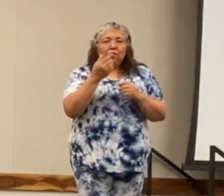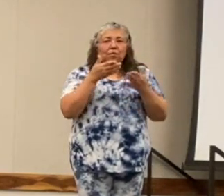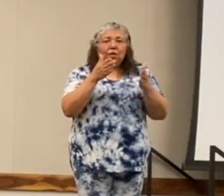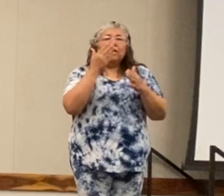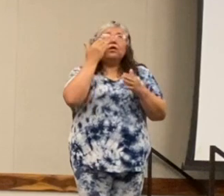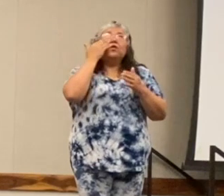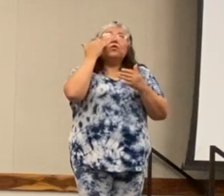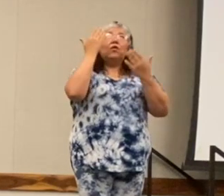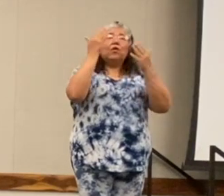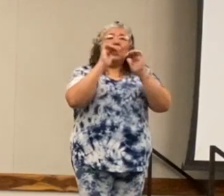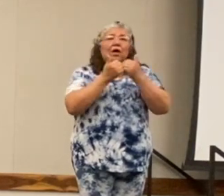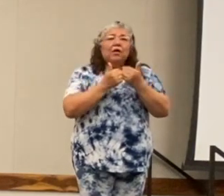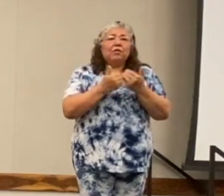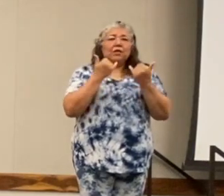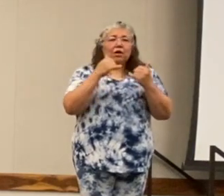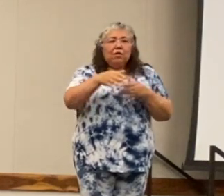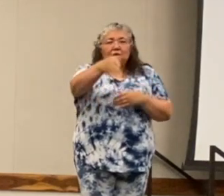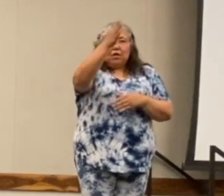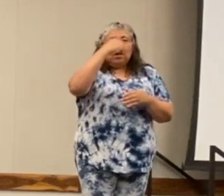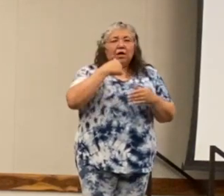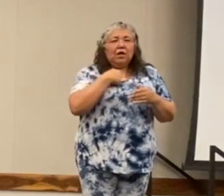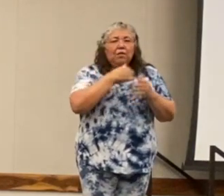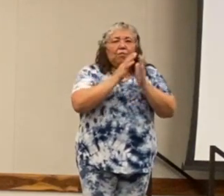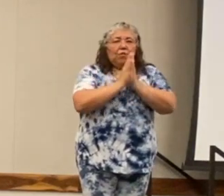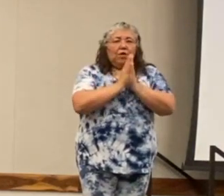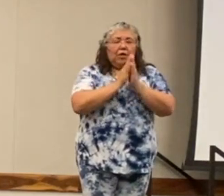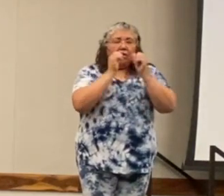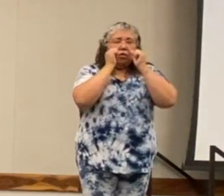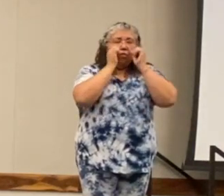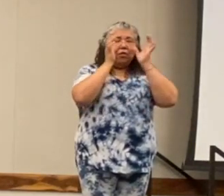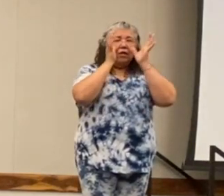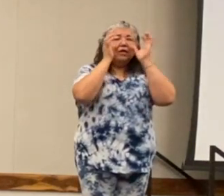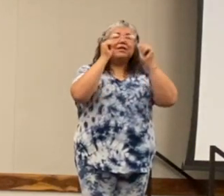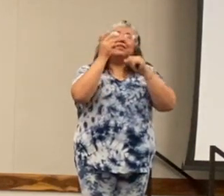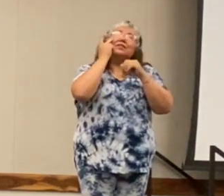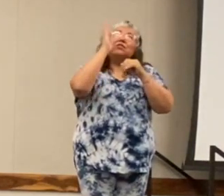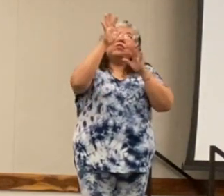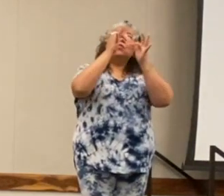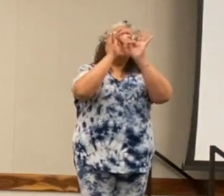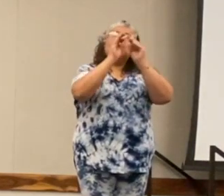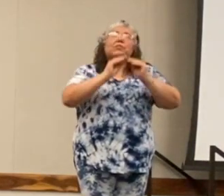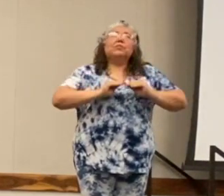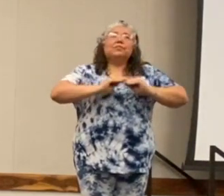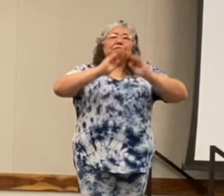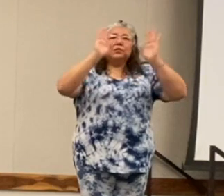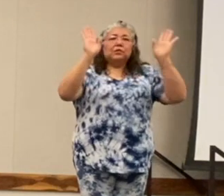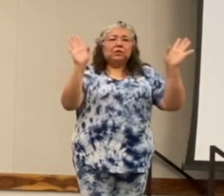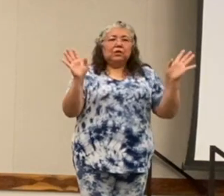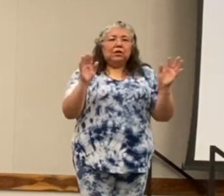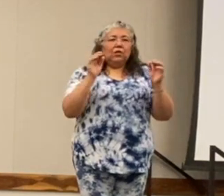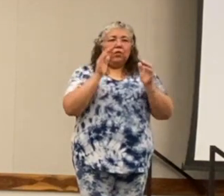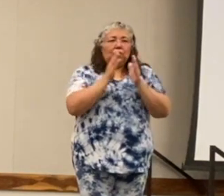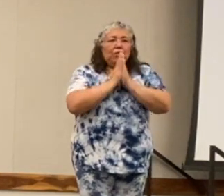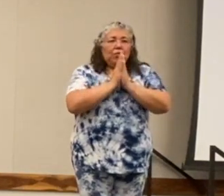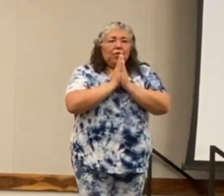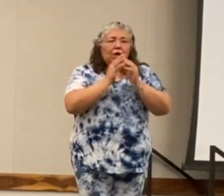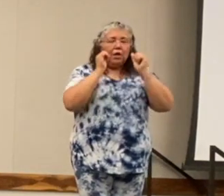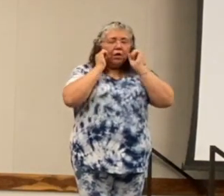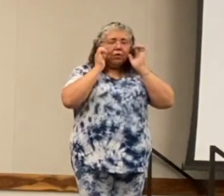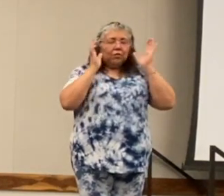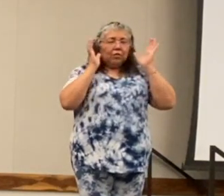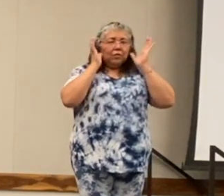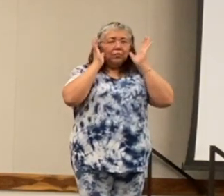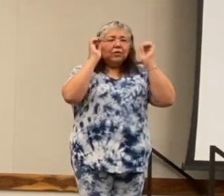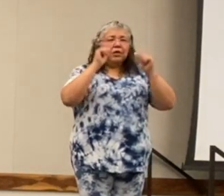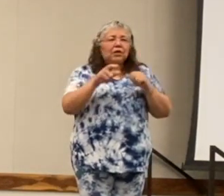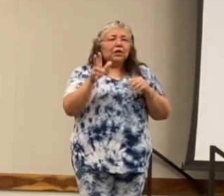how. And so, Father, I pray, God, that you open up our eyes so that we can see your word more clearly. We pray, God, that you open up our ears